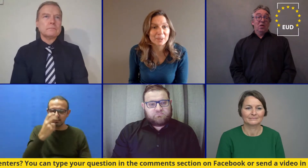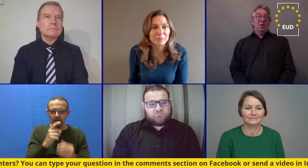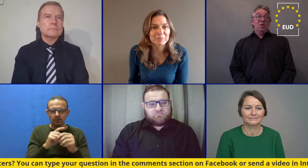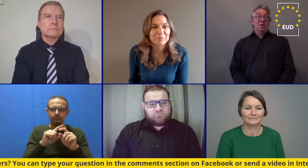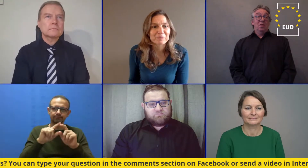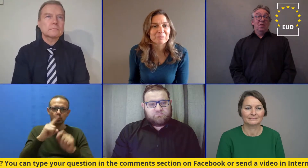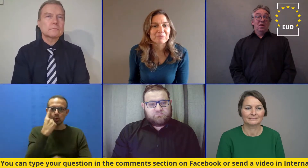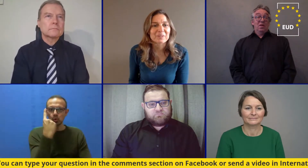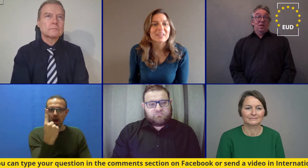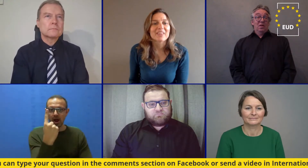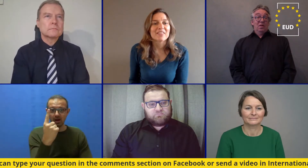them.